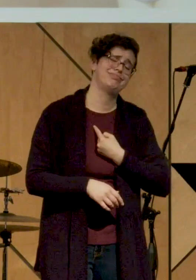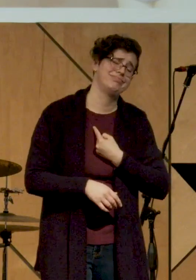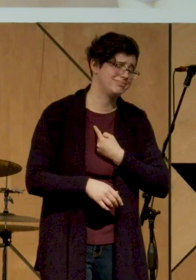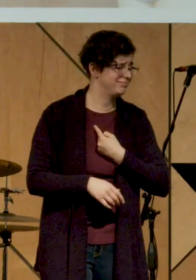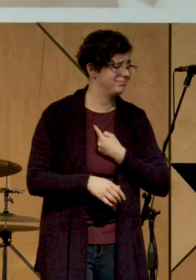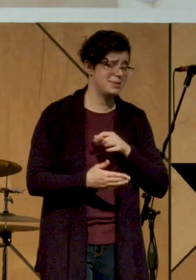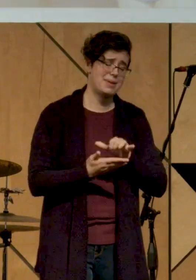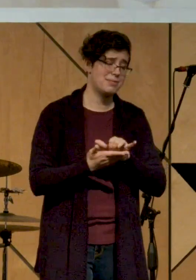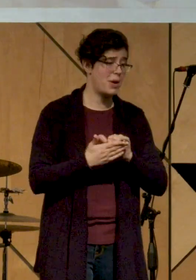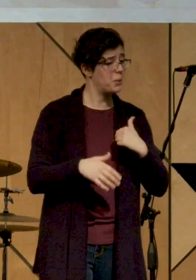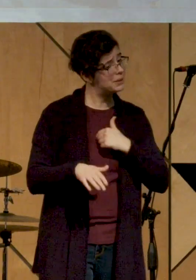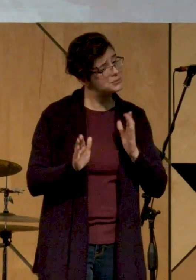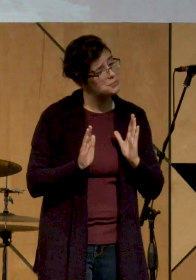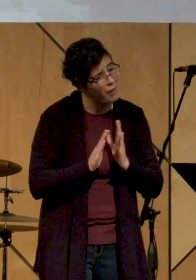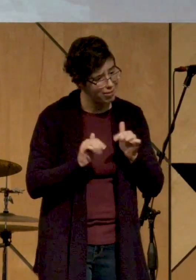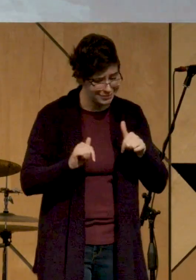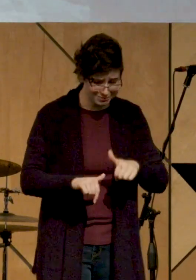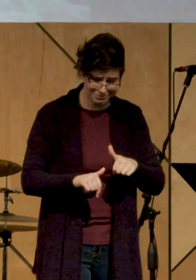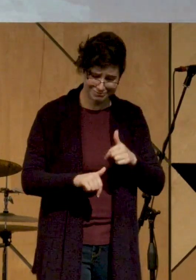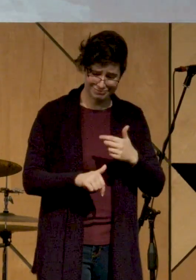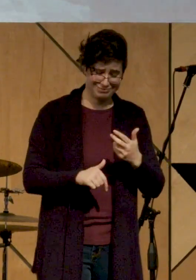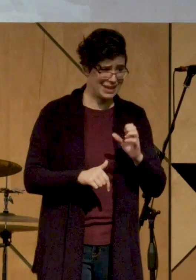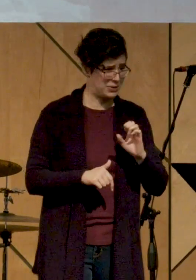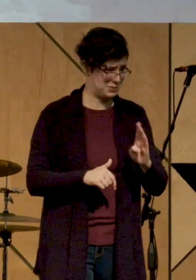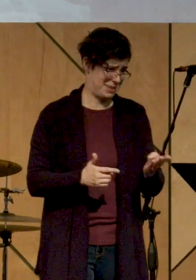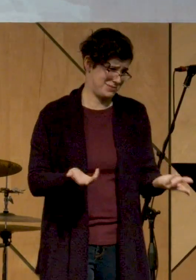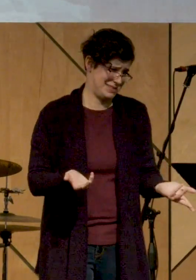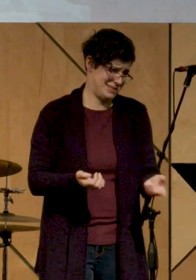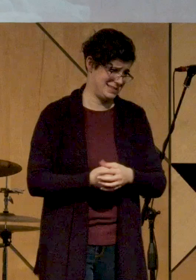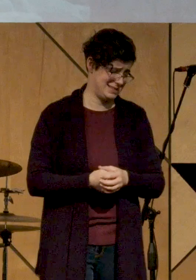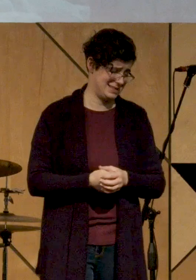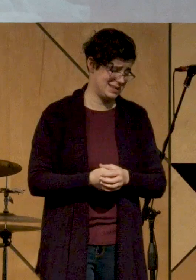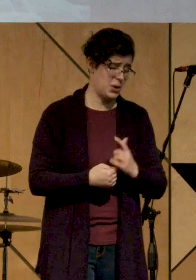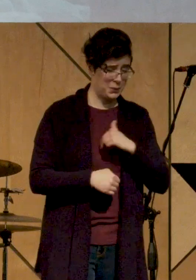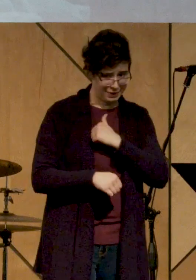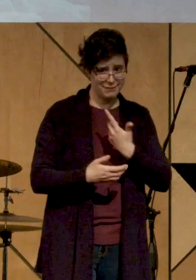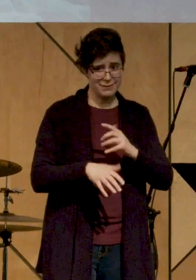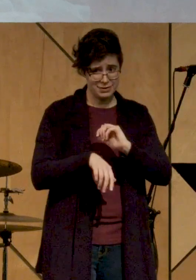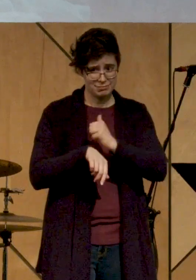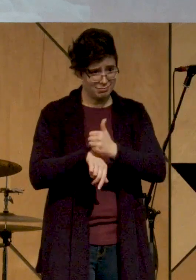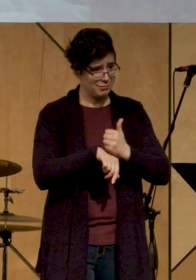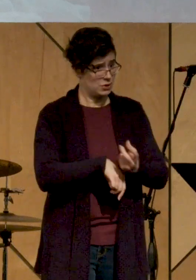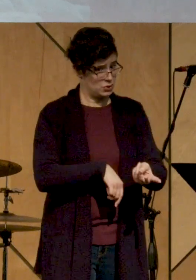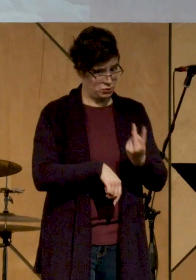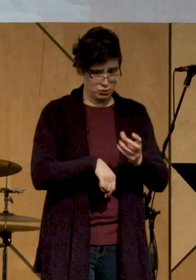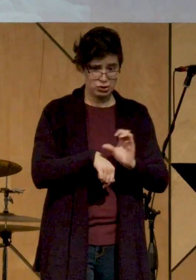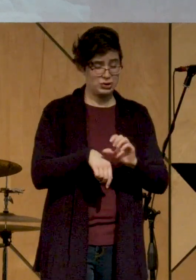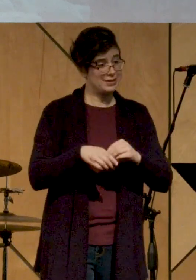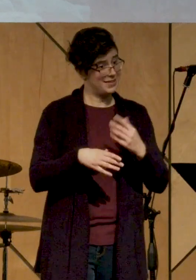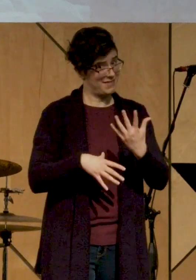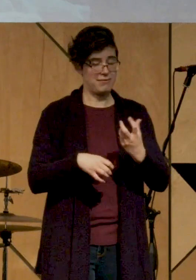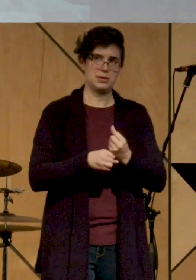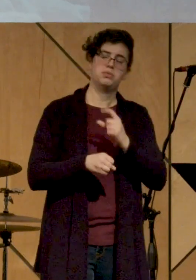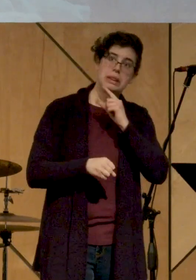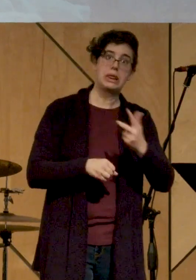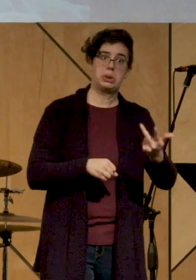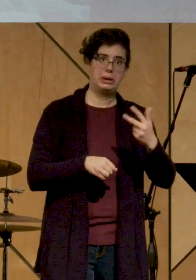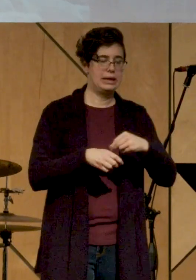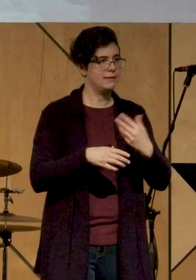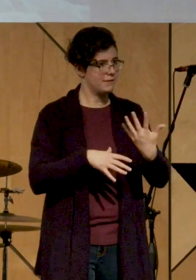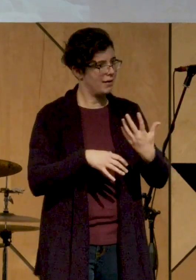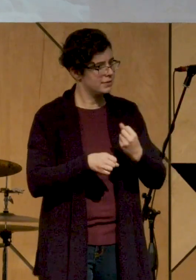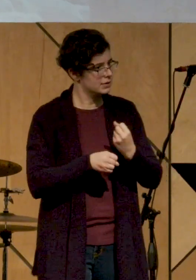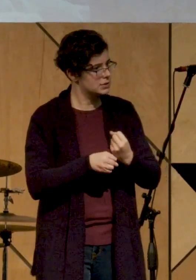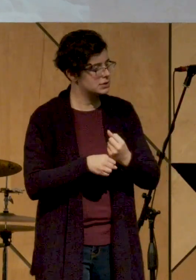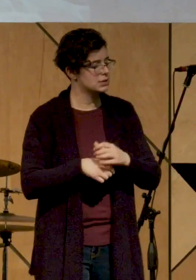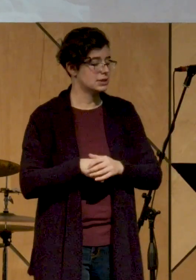We're a small church in Council Bluffs, Iowa, of all places. We planted 2 churches in 5 years, 3 churches in